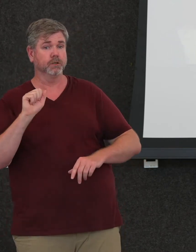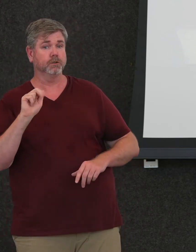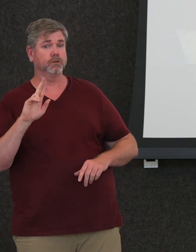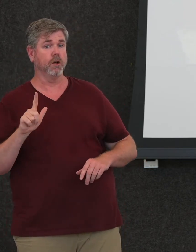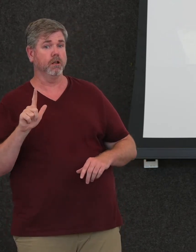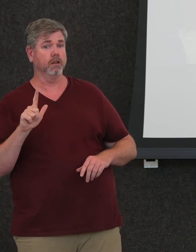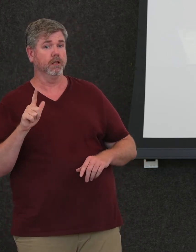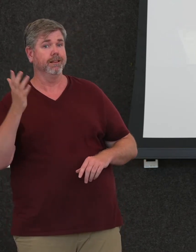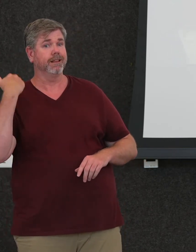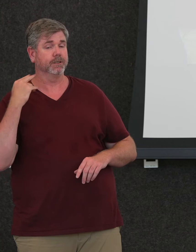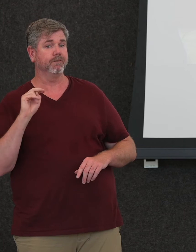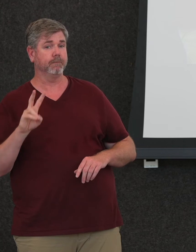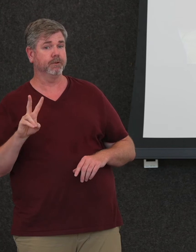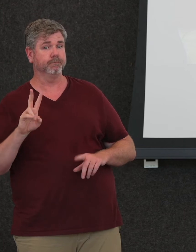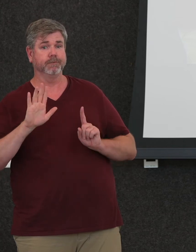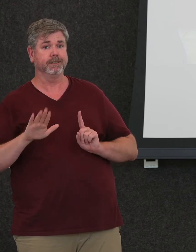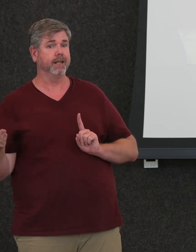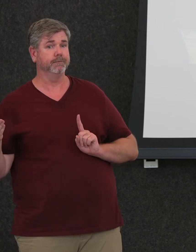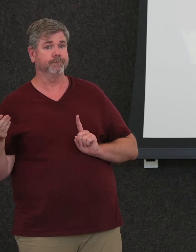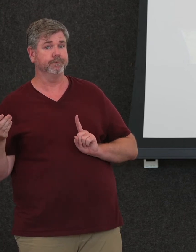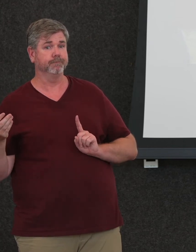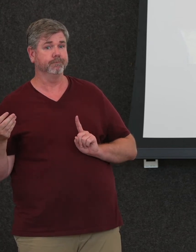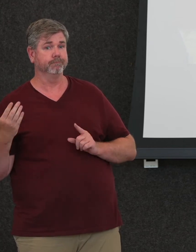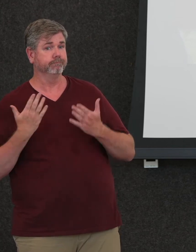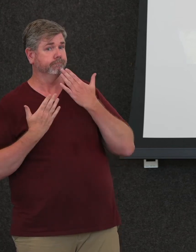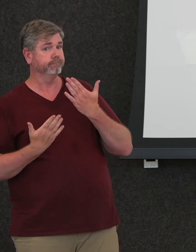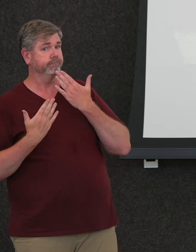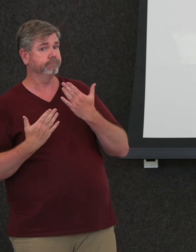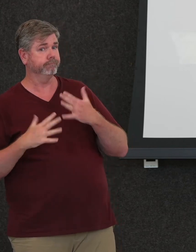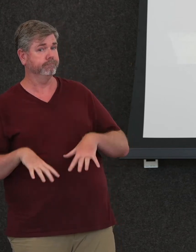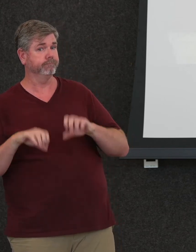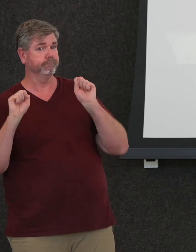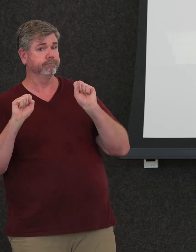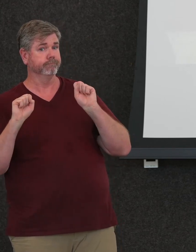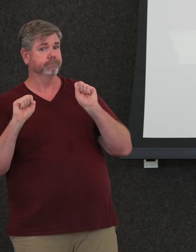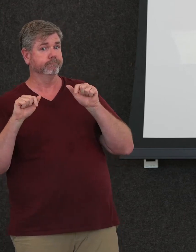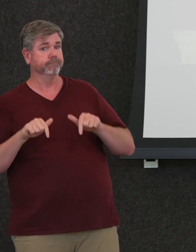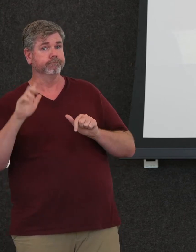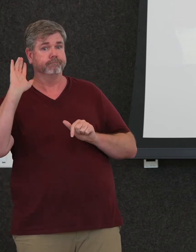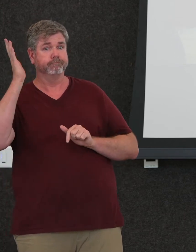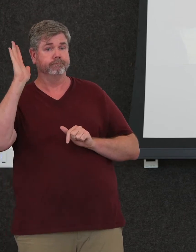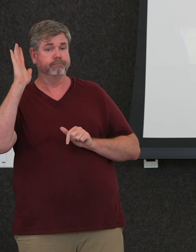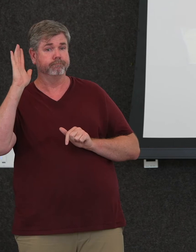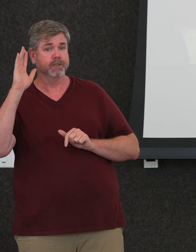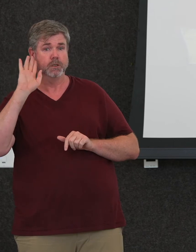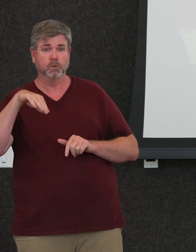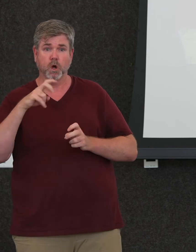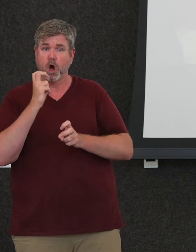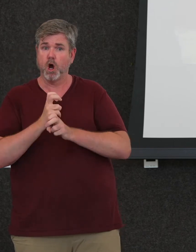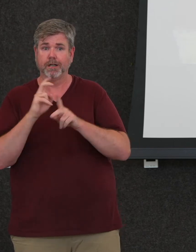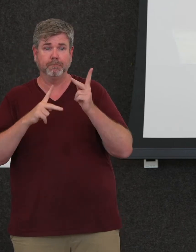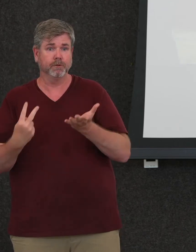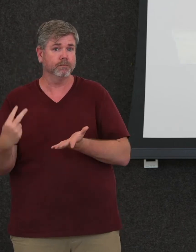medications. And thank you for doing this, and I know how incredibly hard it is to stand up and talk about this. There's one aspect that